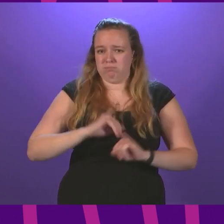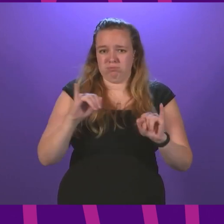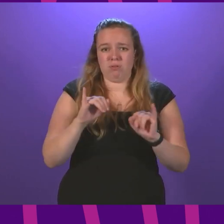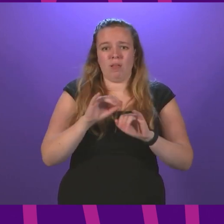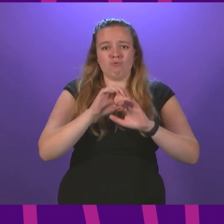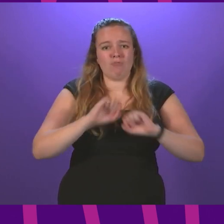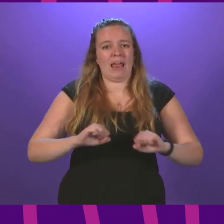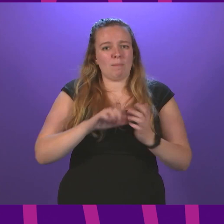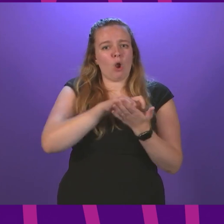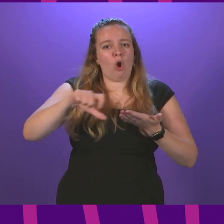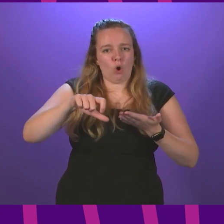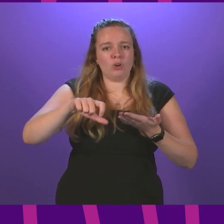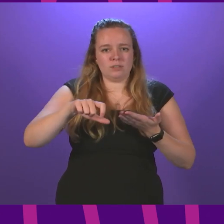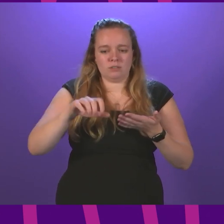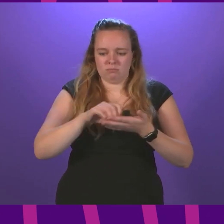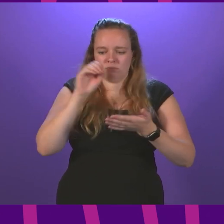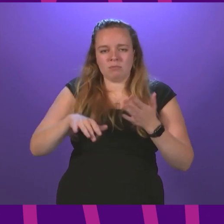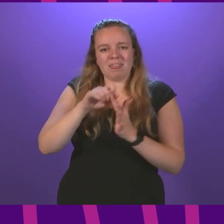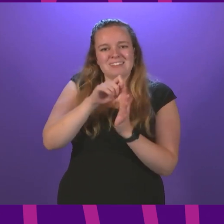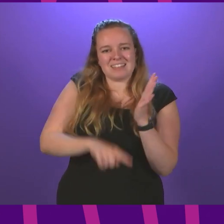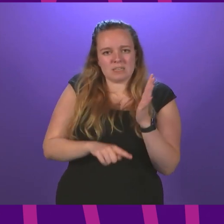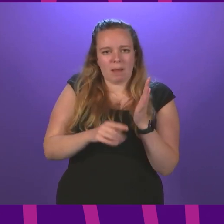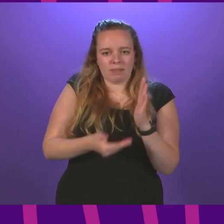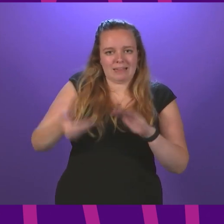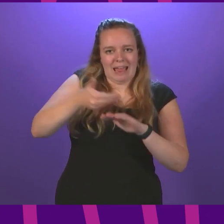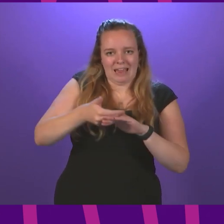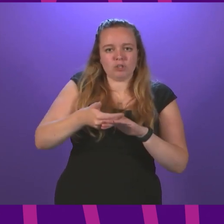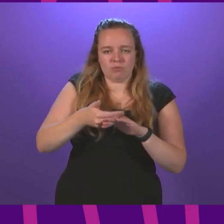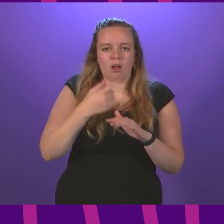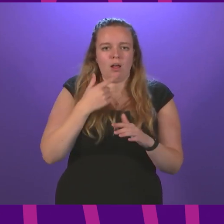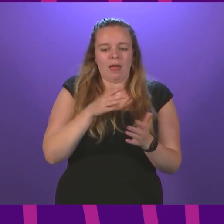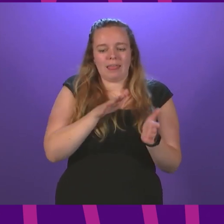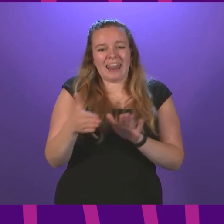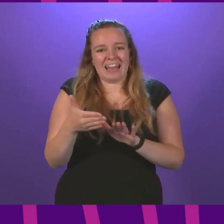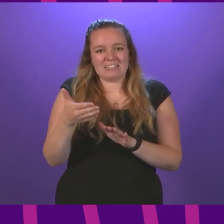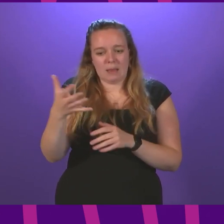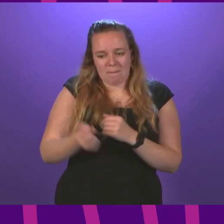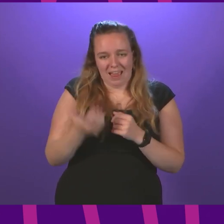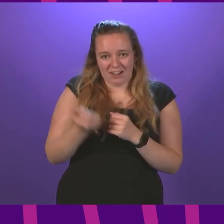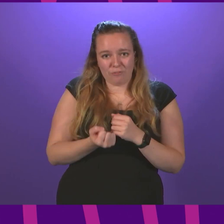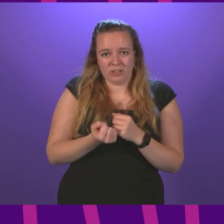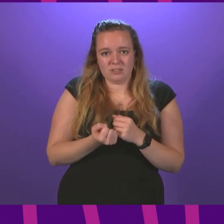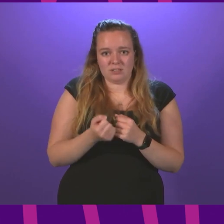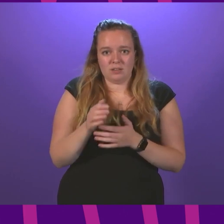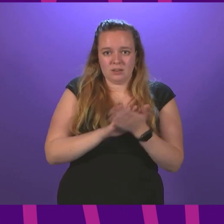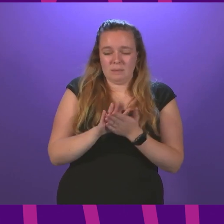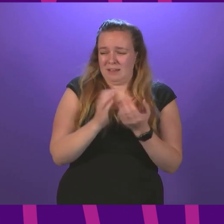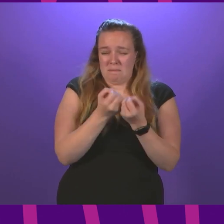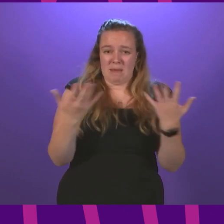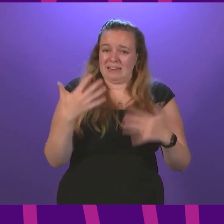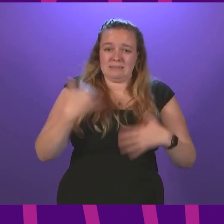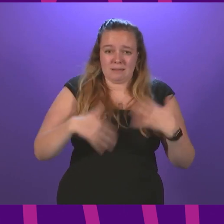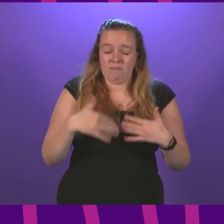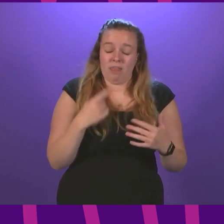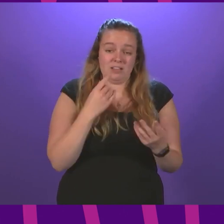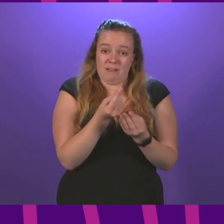clause. And the removal of the disability premiums that exist in legacy benefits. The sanction regime that penalises many. And that's